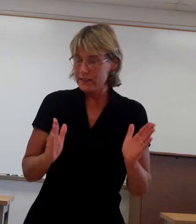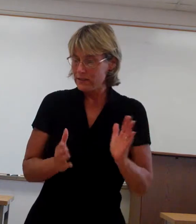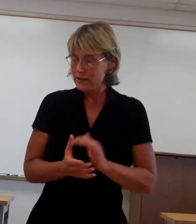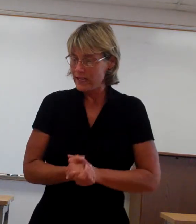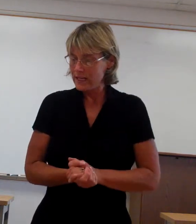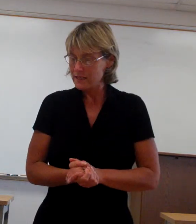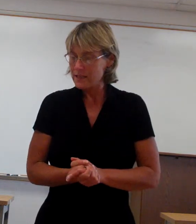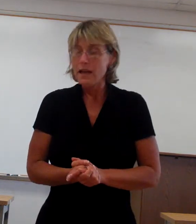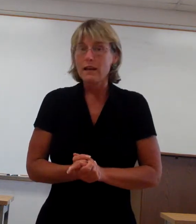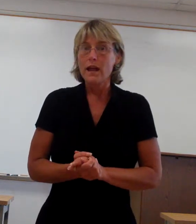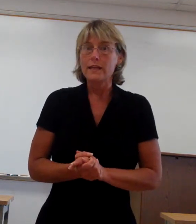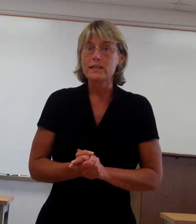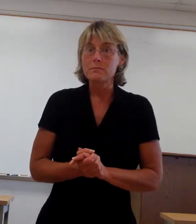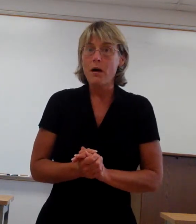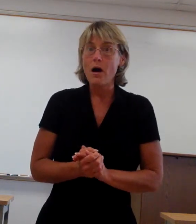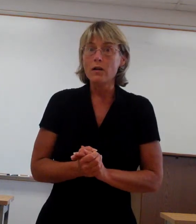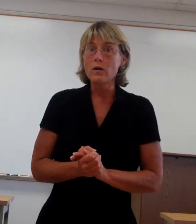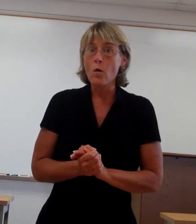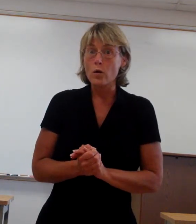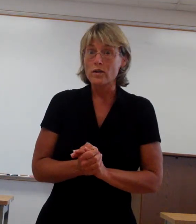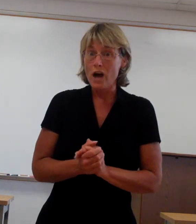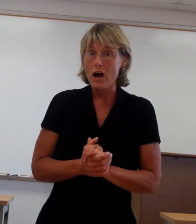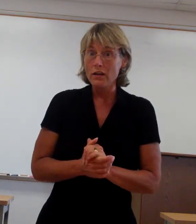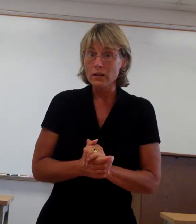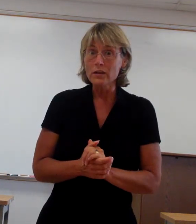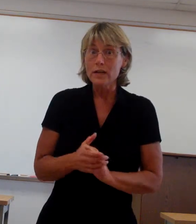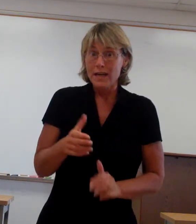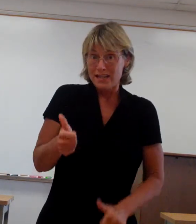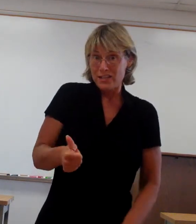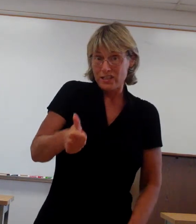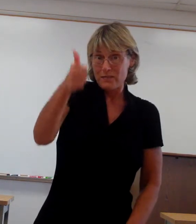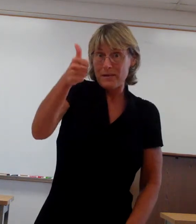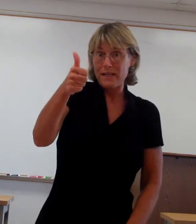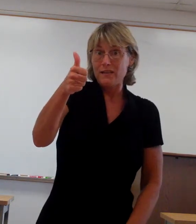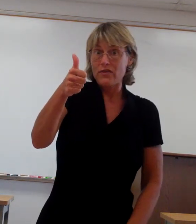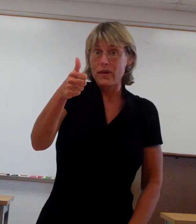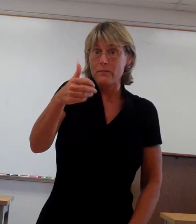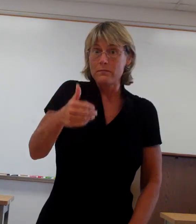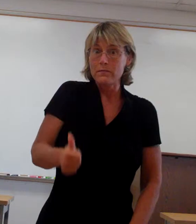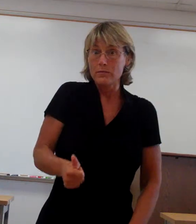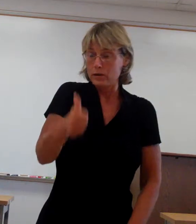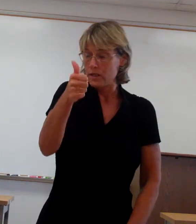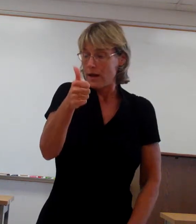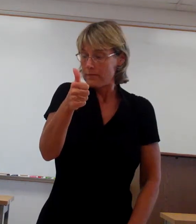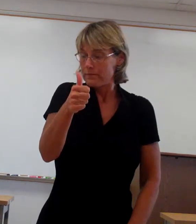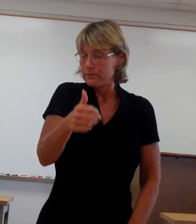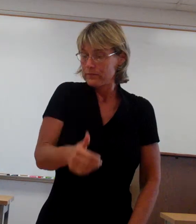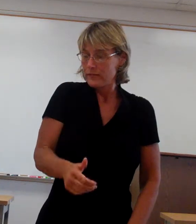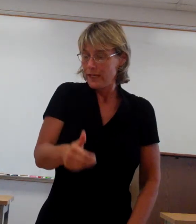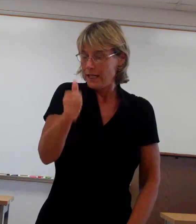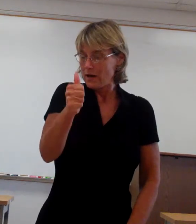two things, like smaller or taller, is just going to be your thumb pulling up,